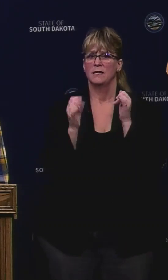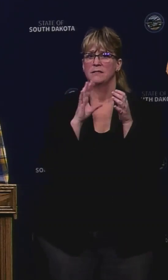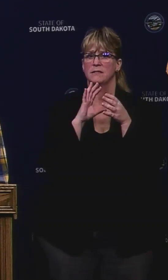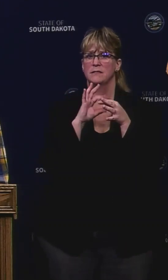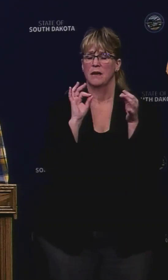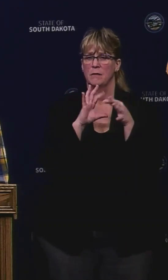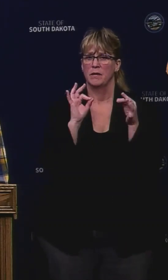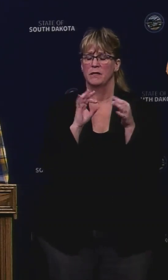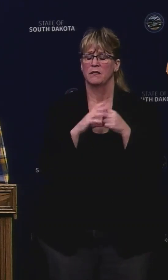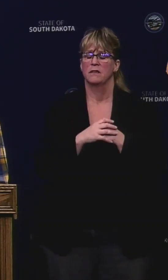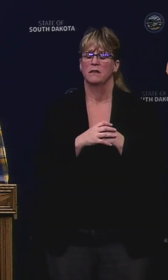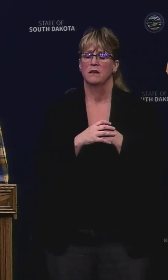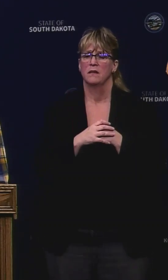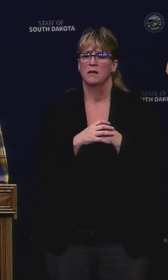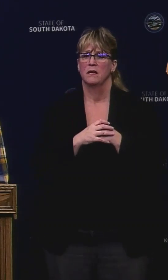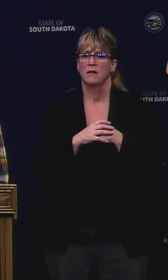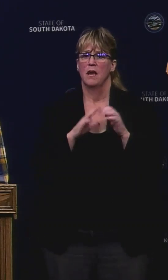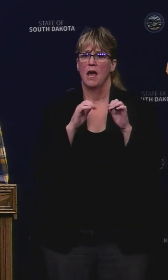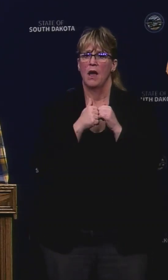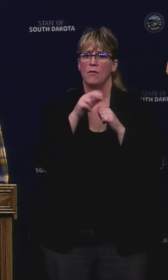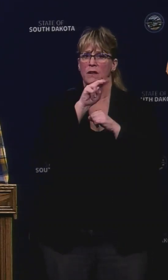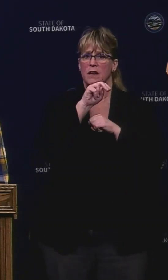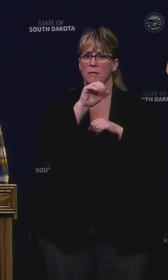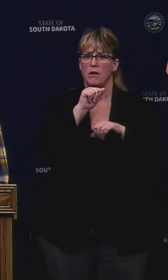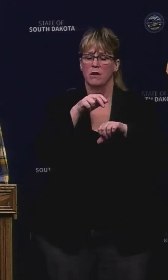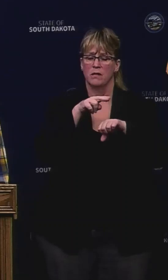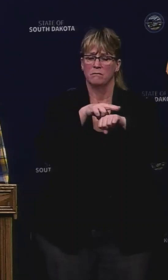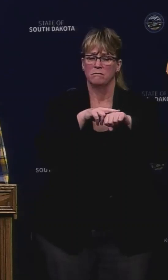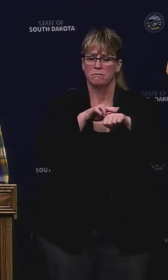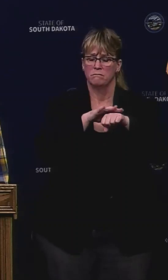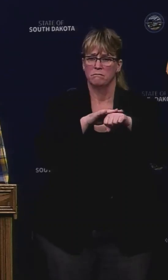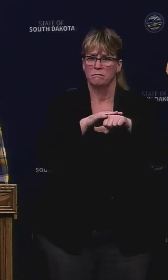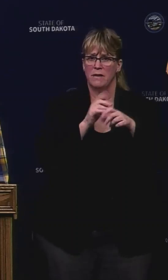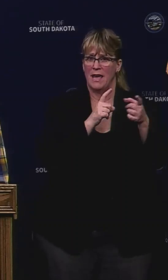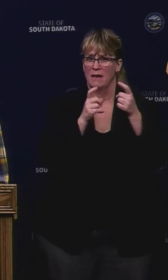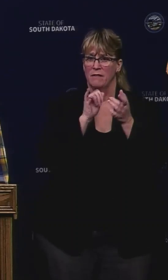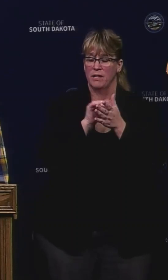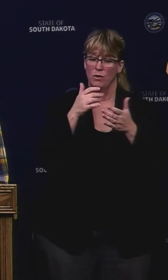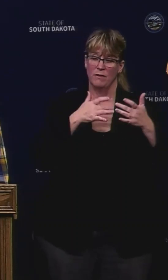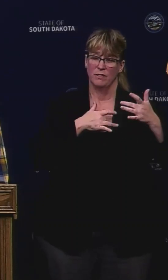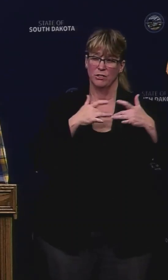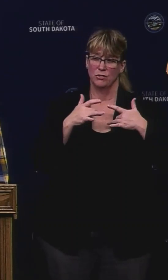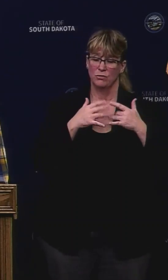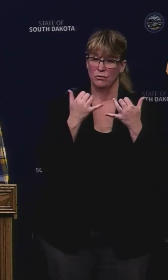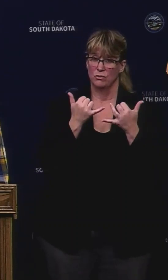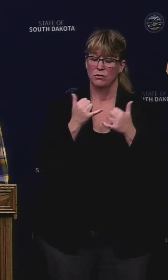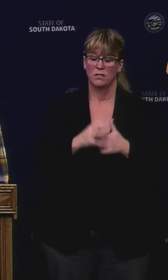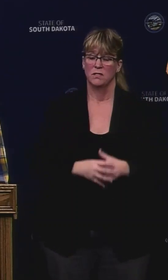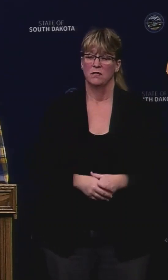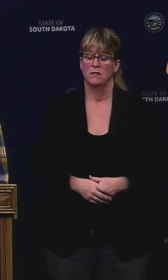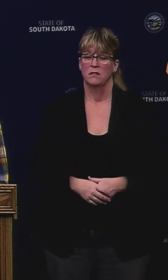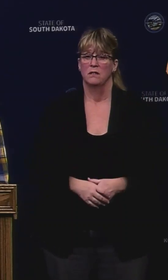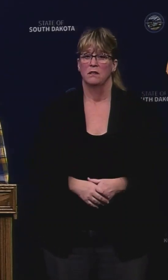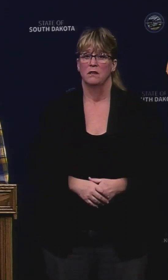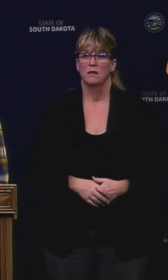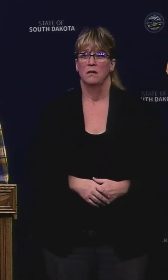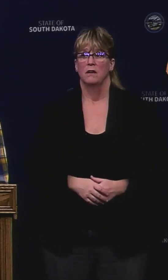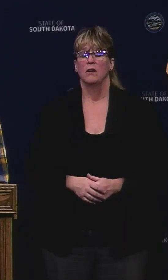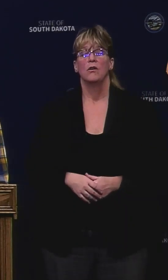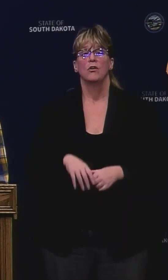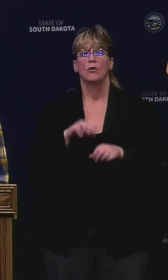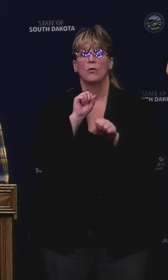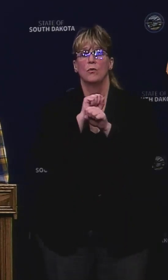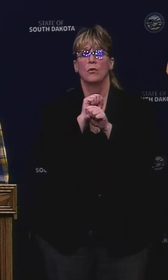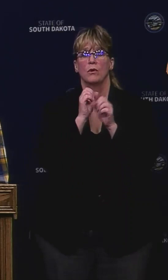about how the tribe was handling that, and do you have any concerns currently? Well, we're working